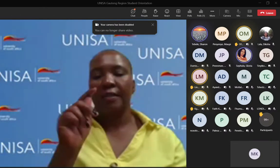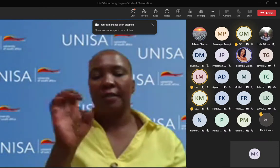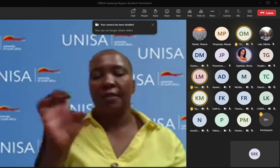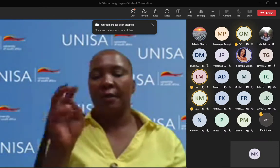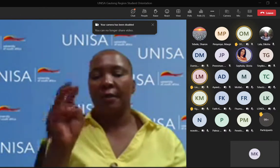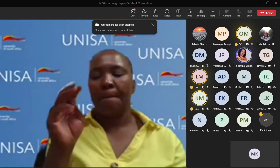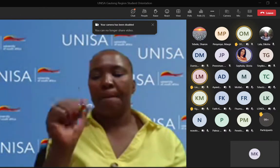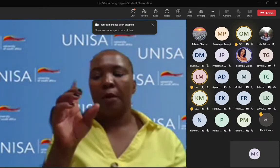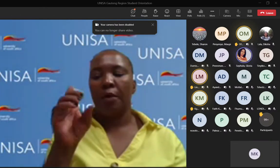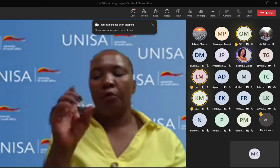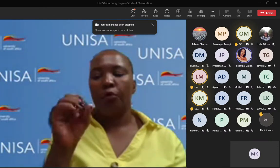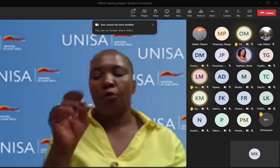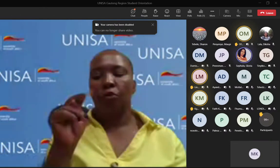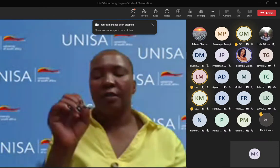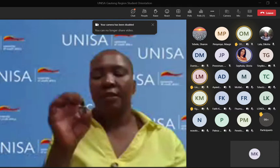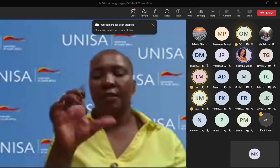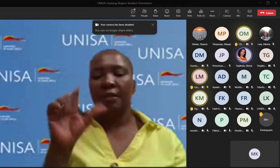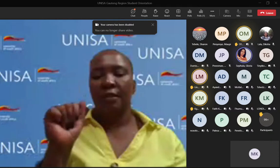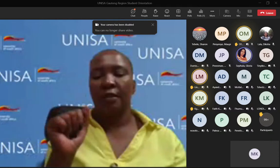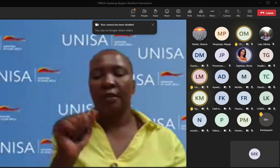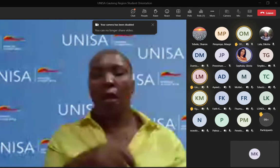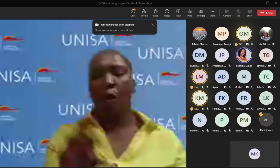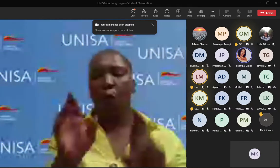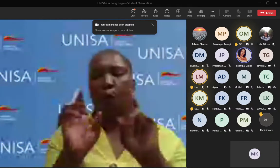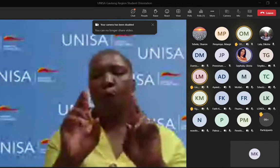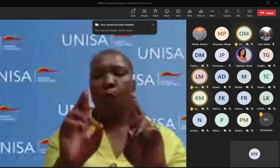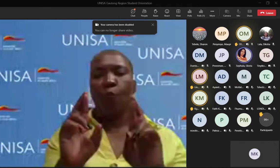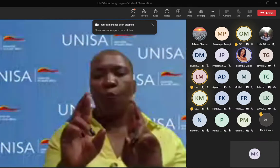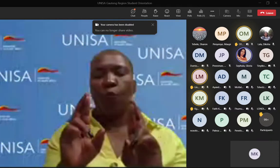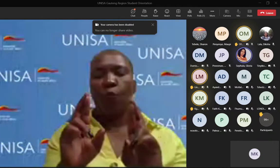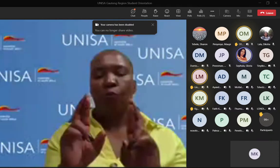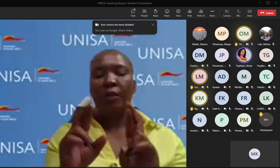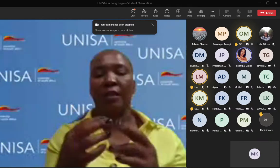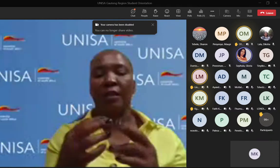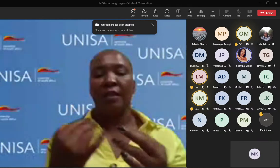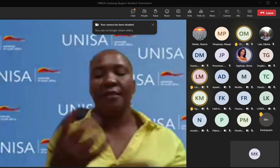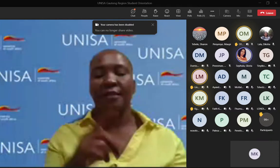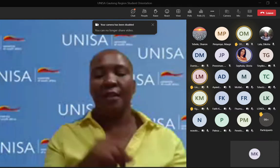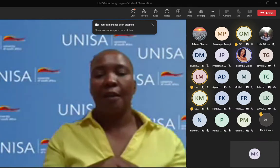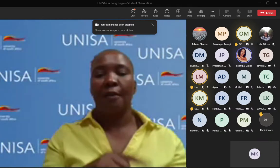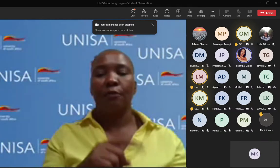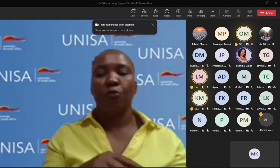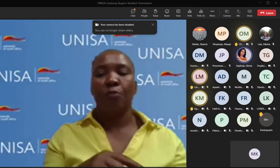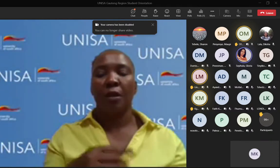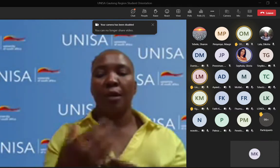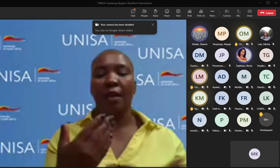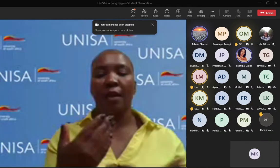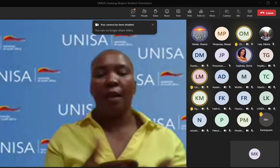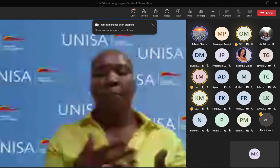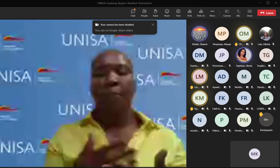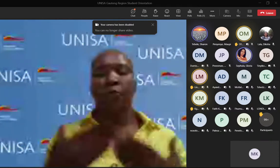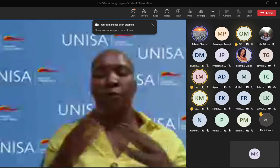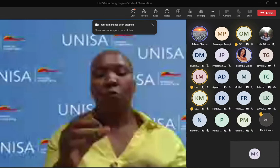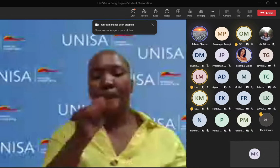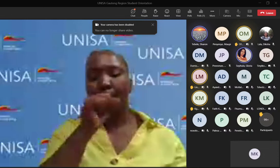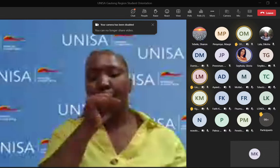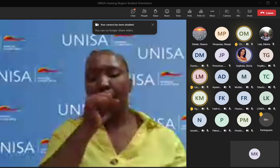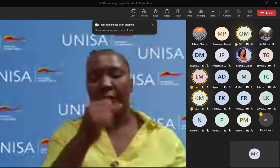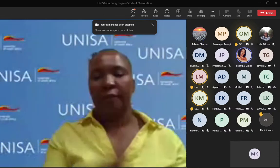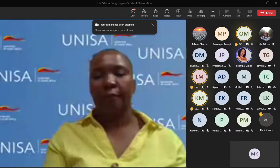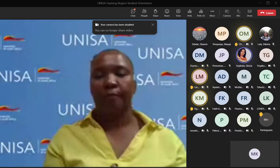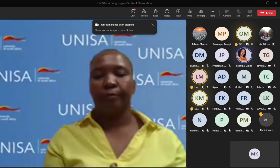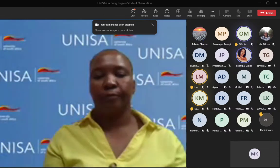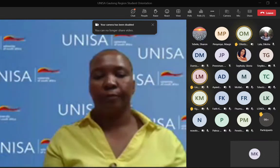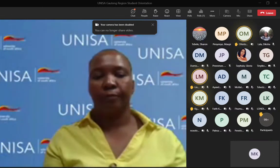often say I'm hoping she will be able to unmute this time yeah I'm hoping that as well